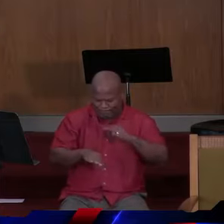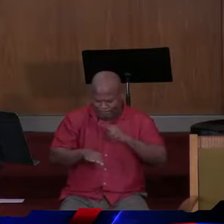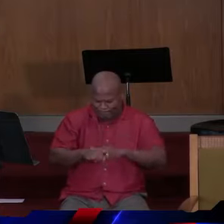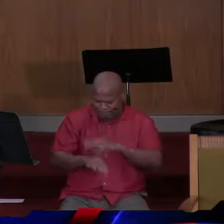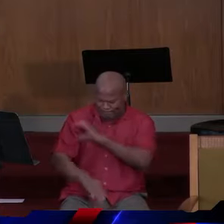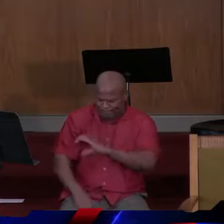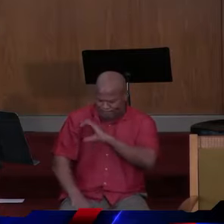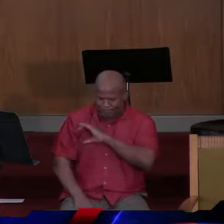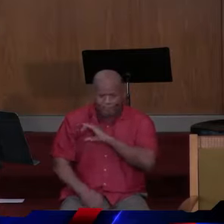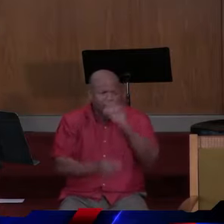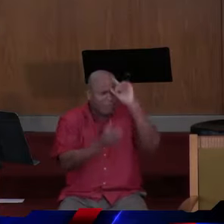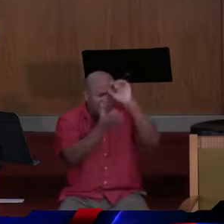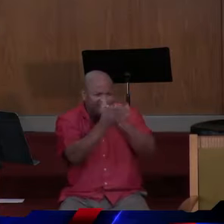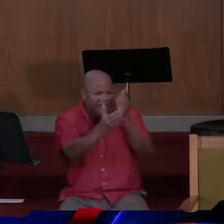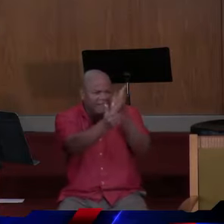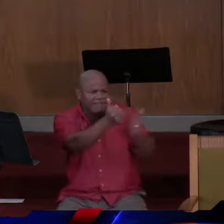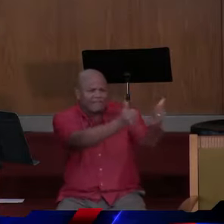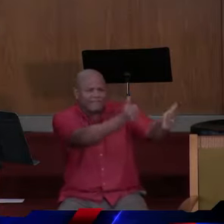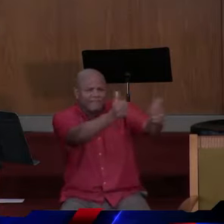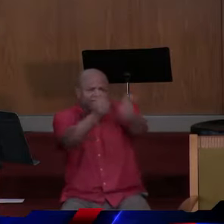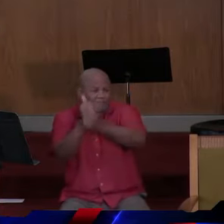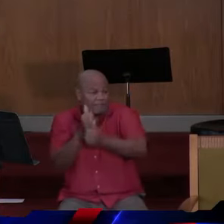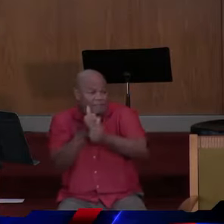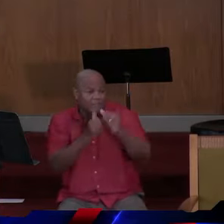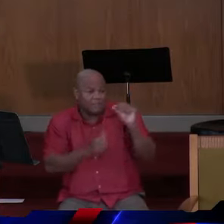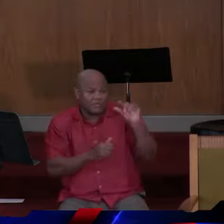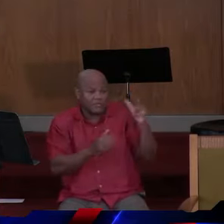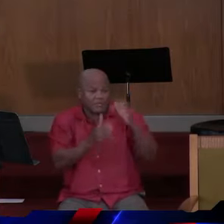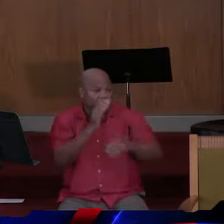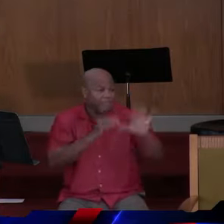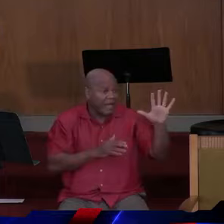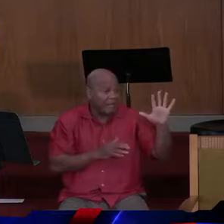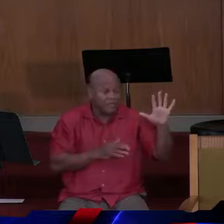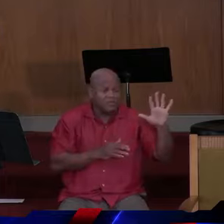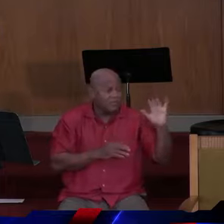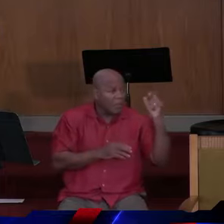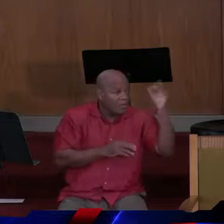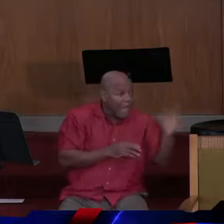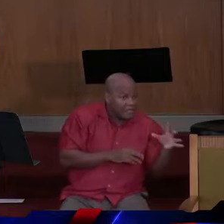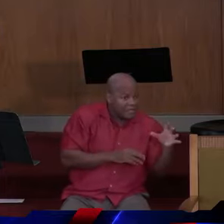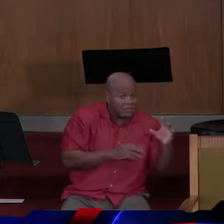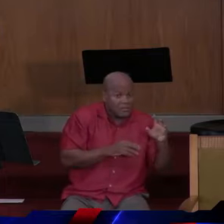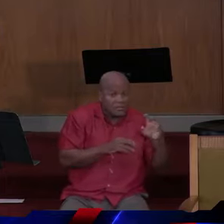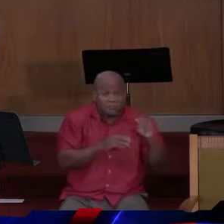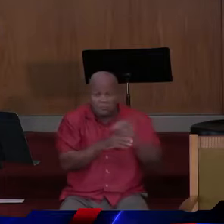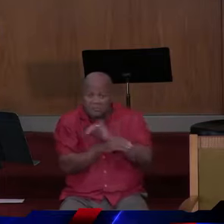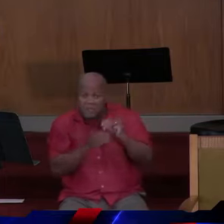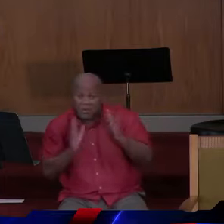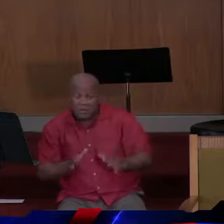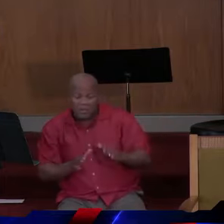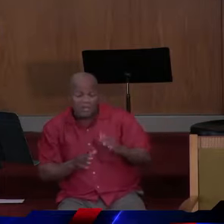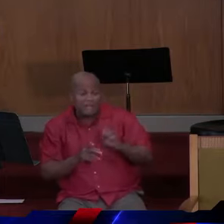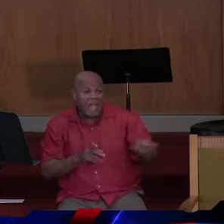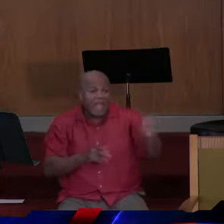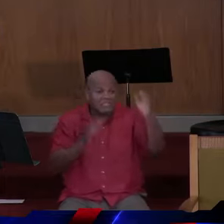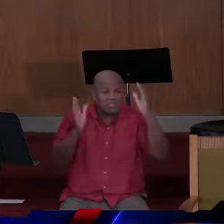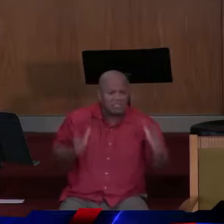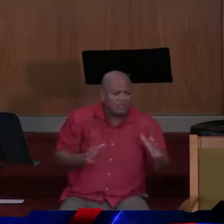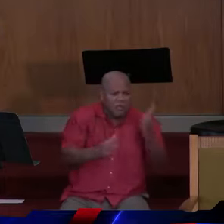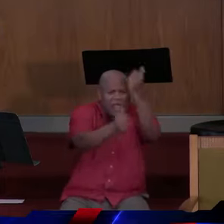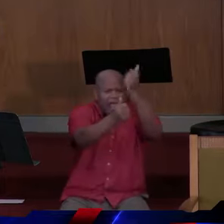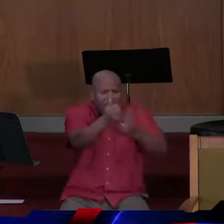believer. This Galatians 5, Sister Bev, ain't just for the pastor, the bishop, or the missionary, or the evangelist. It's for